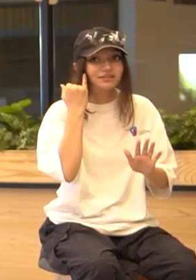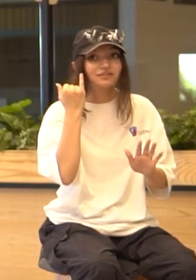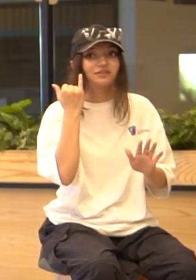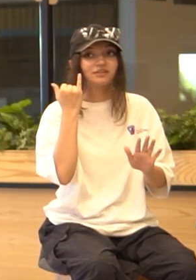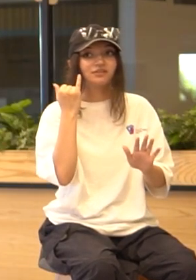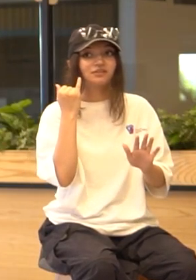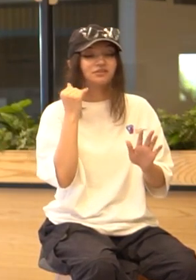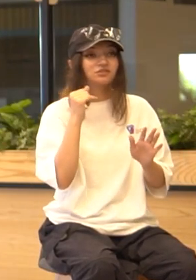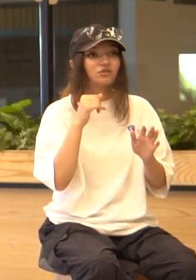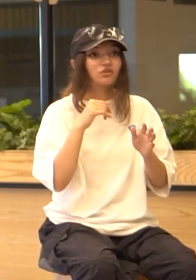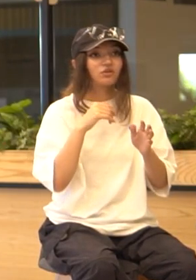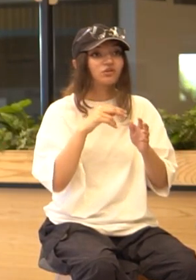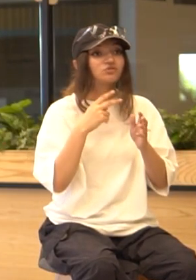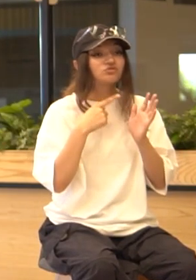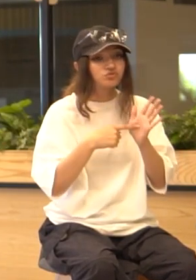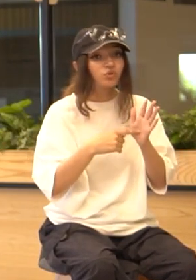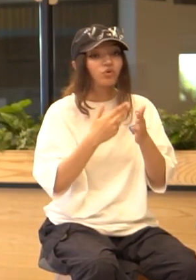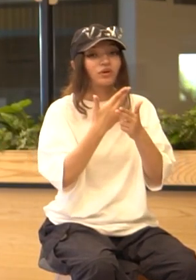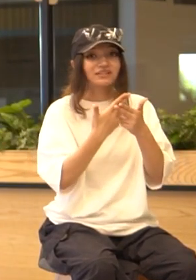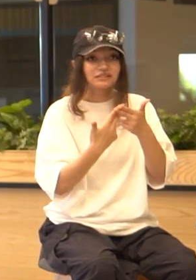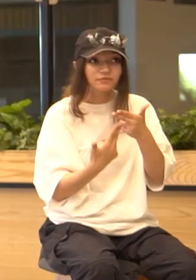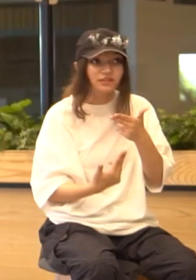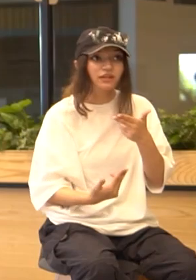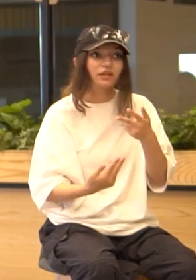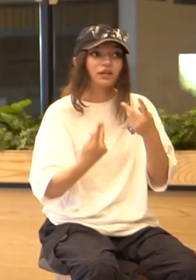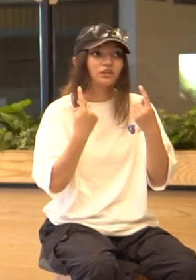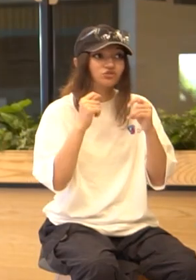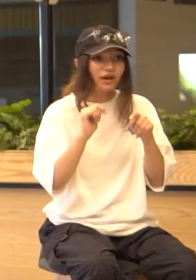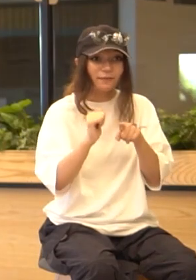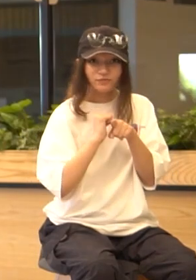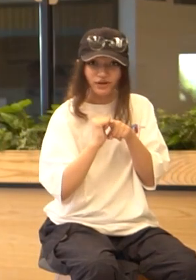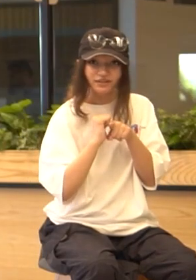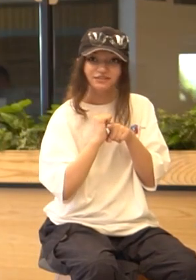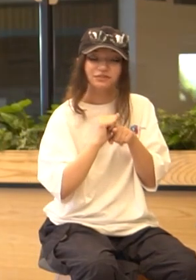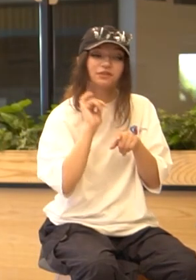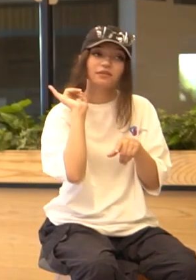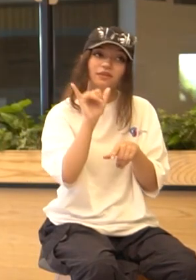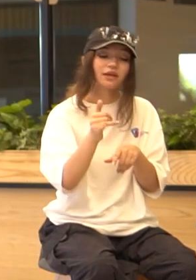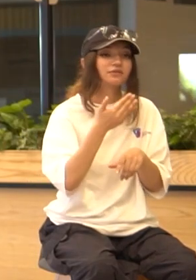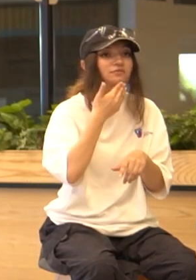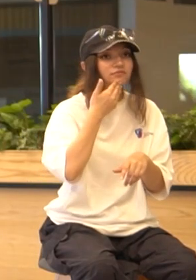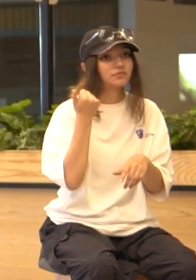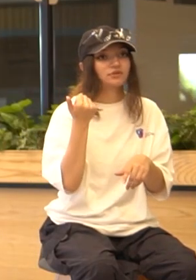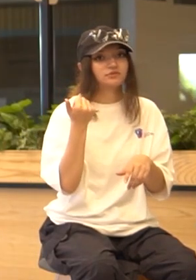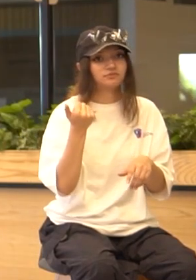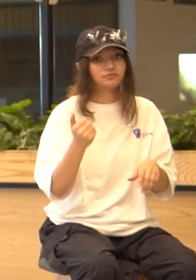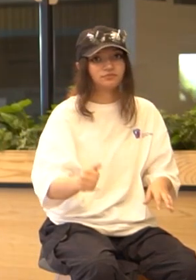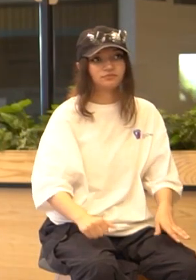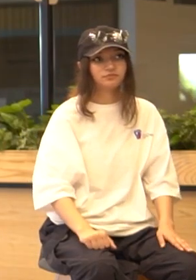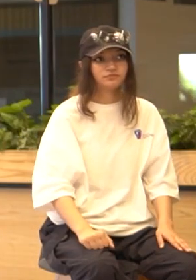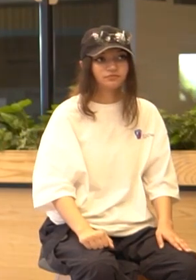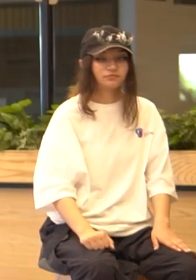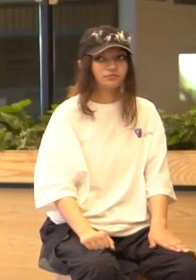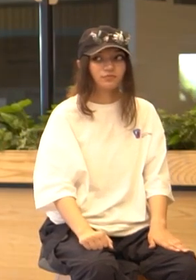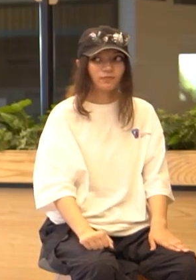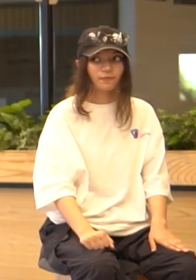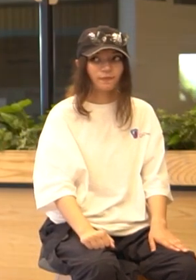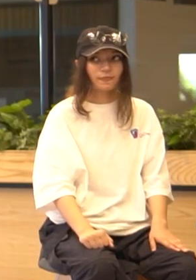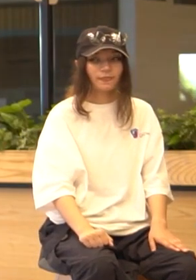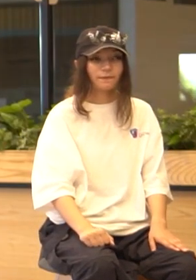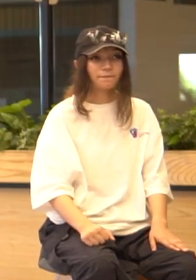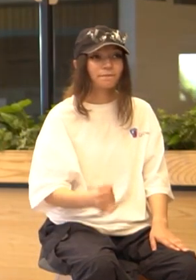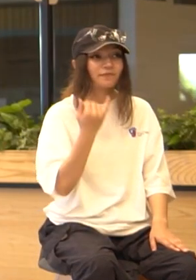creative flow, where, you know, when we are working in like creative jobs, it's very hard for us to maintain that day in and day out. If you're working